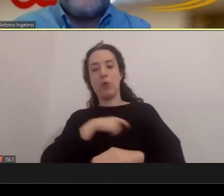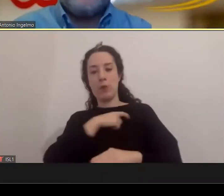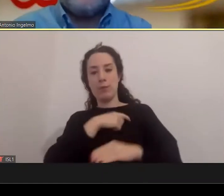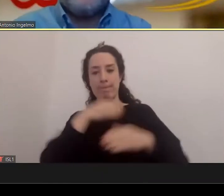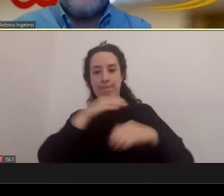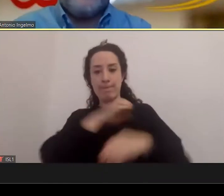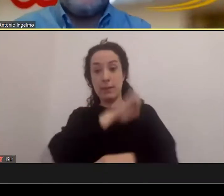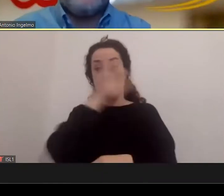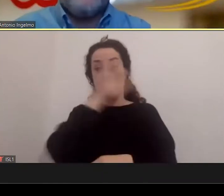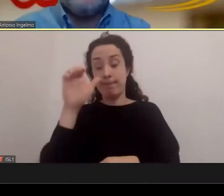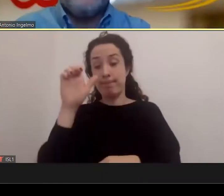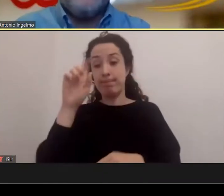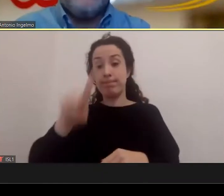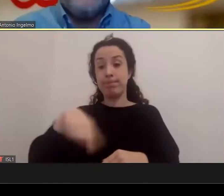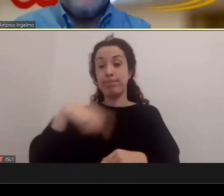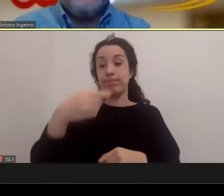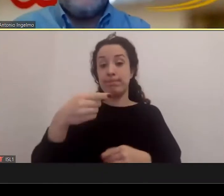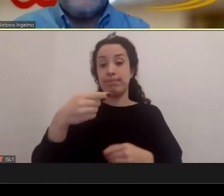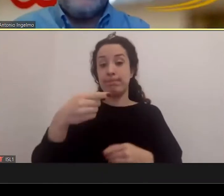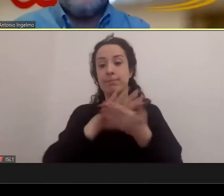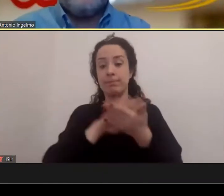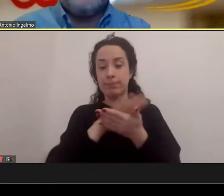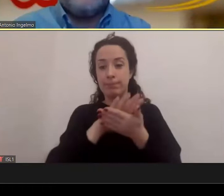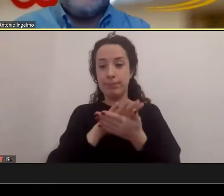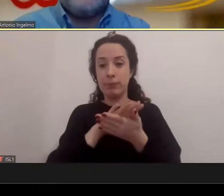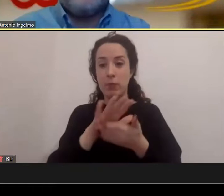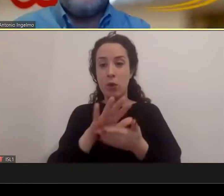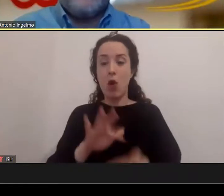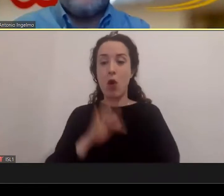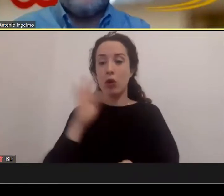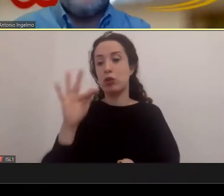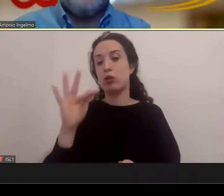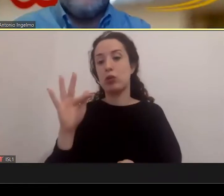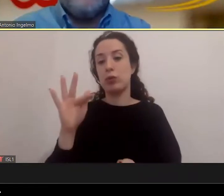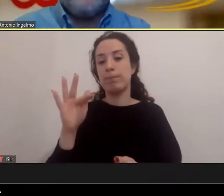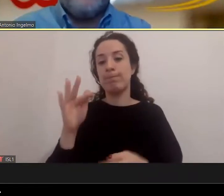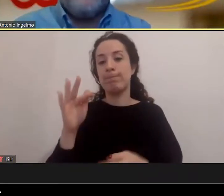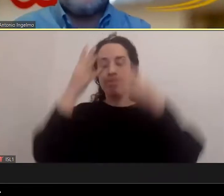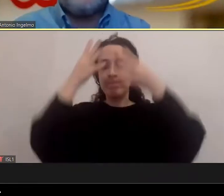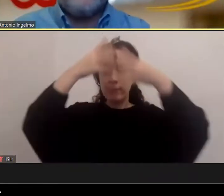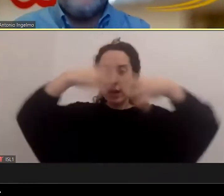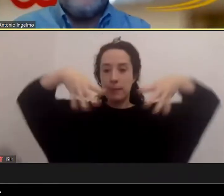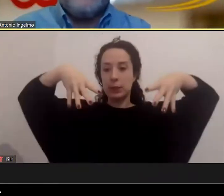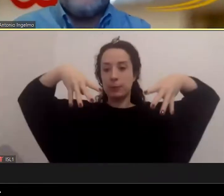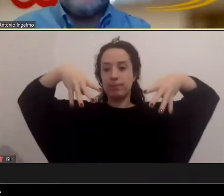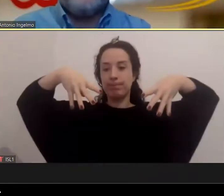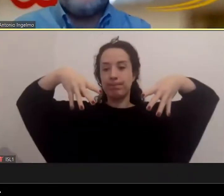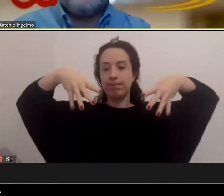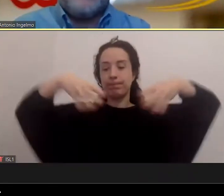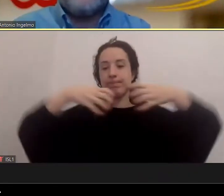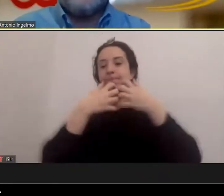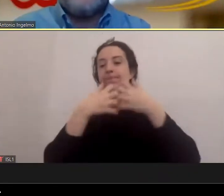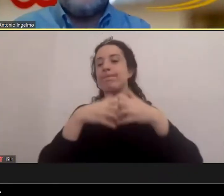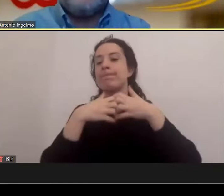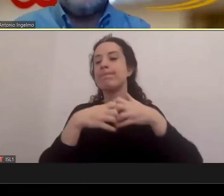After that, we will show how the mapping tool works and its